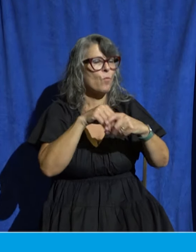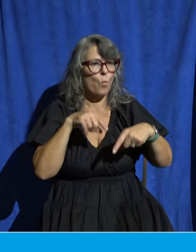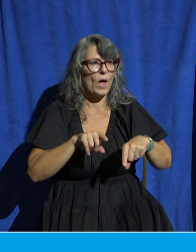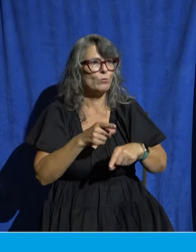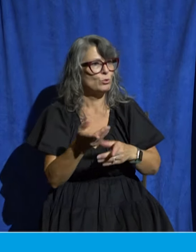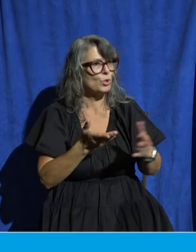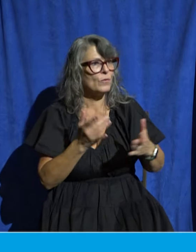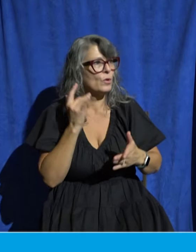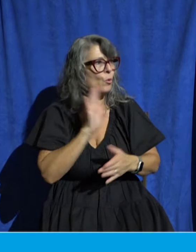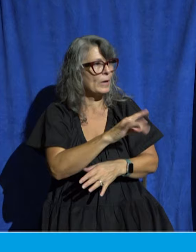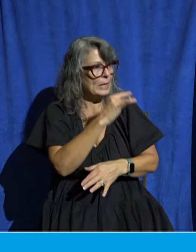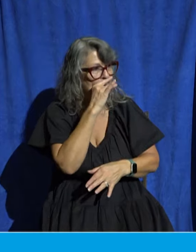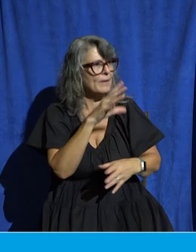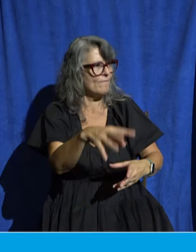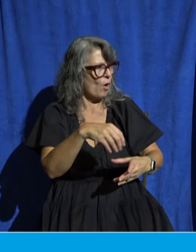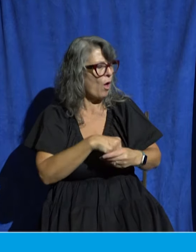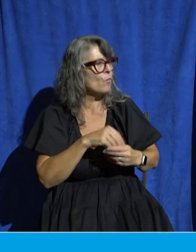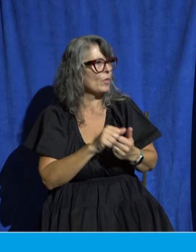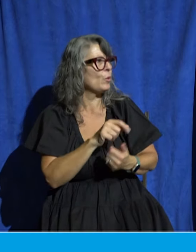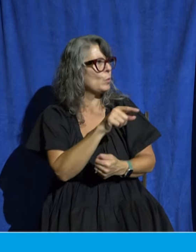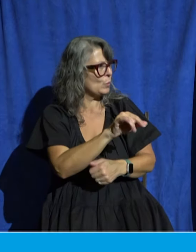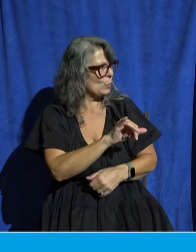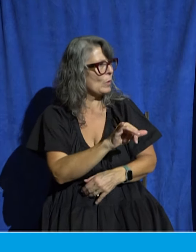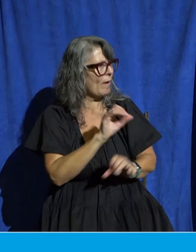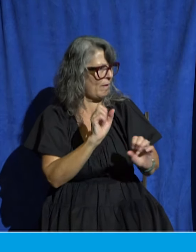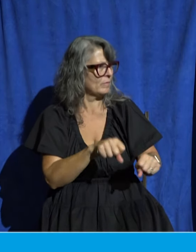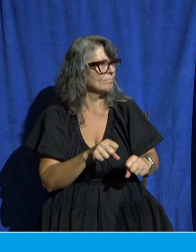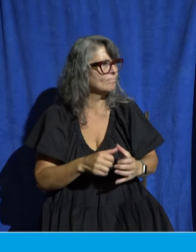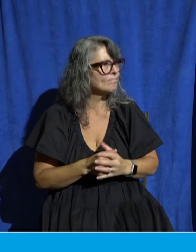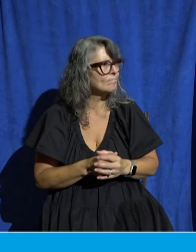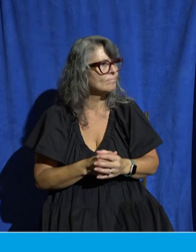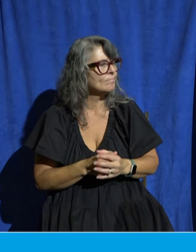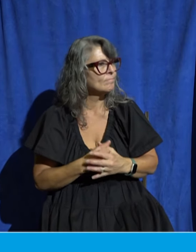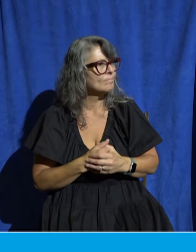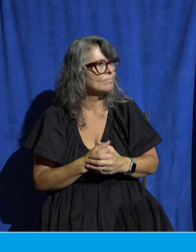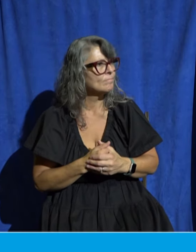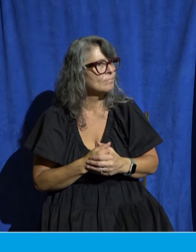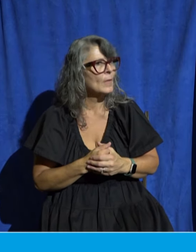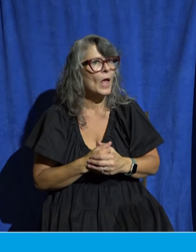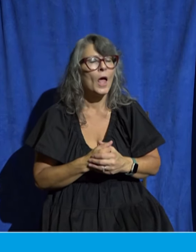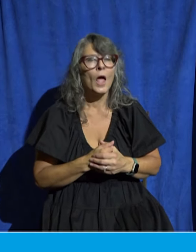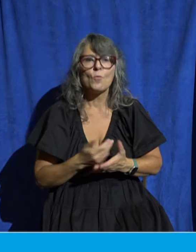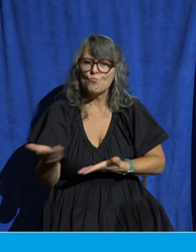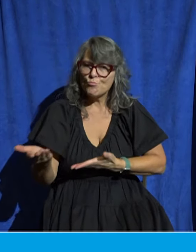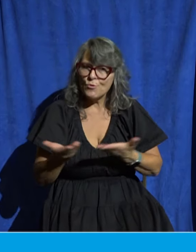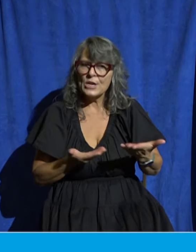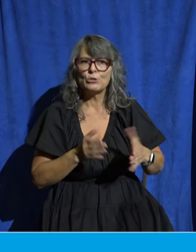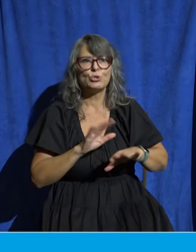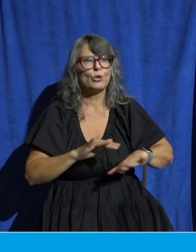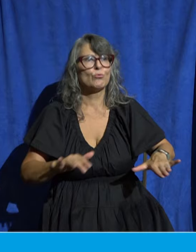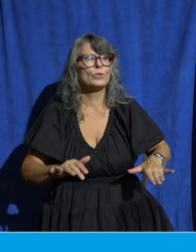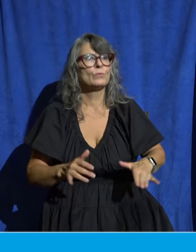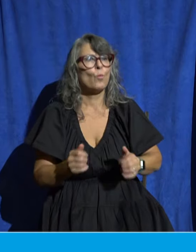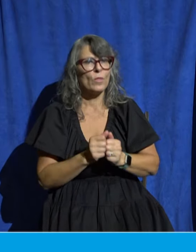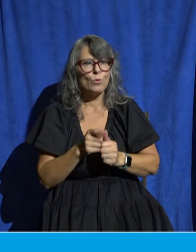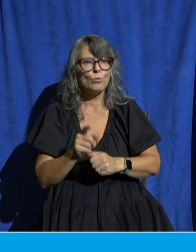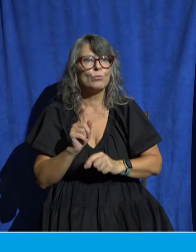it's a great way to invest in our children this is why we encourage parents to bring your children with you to service and then as you put them into